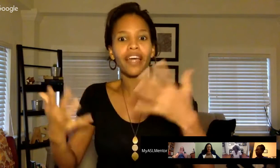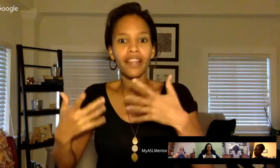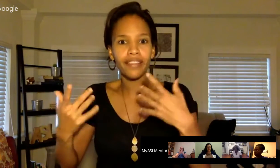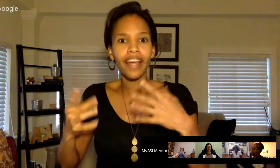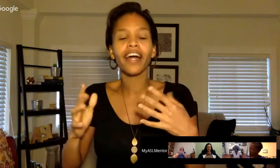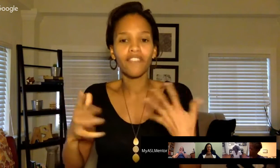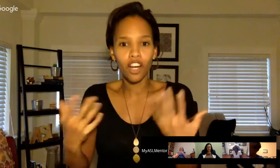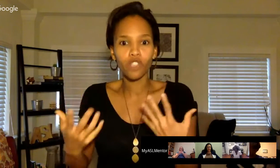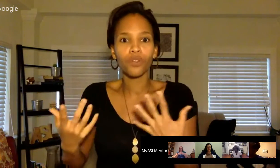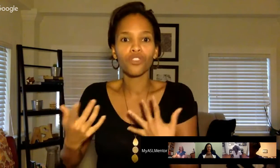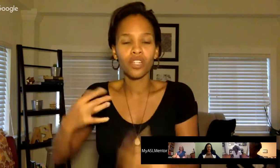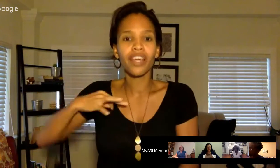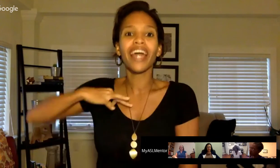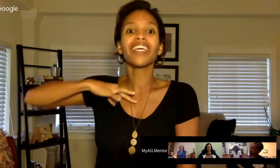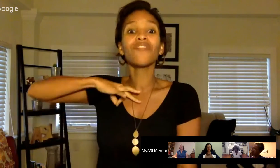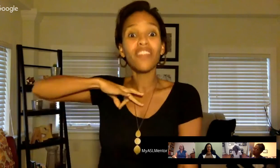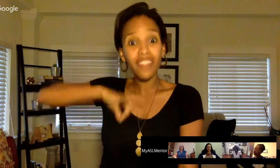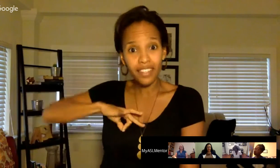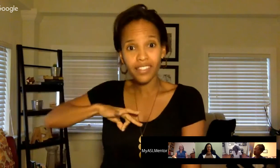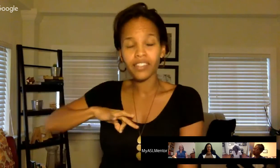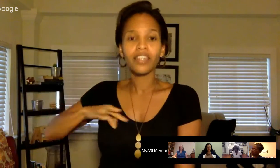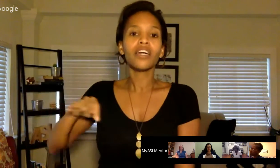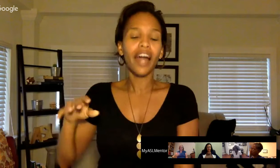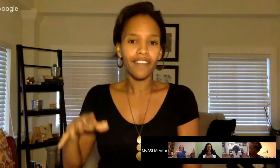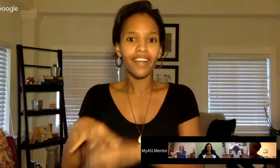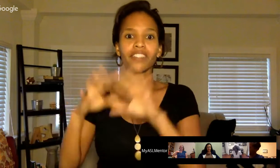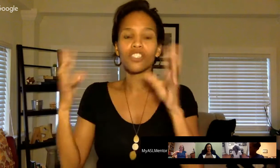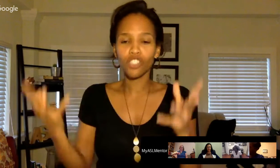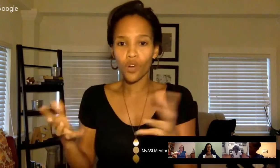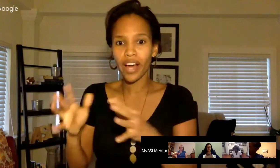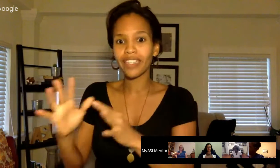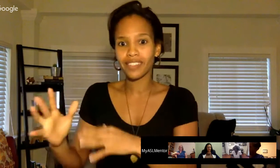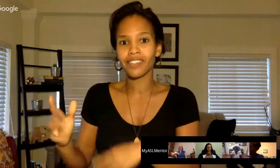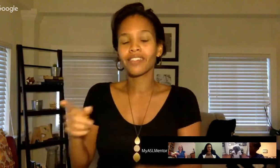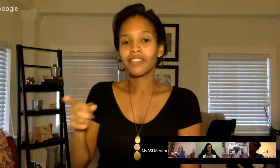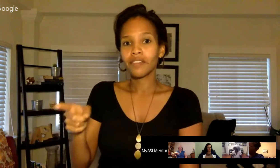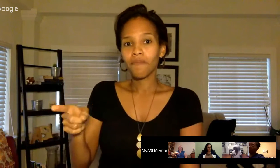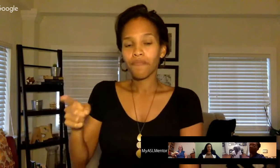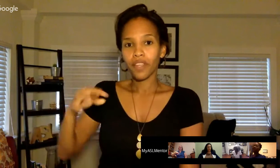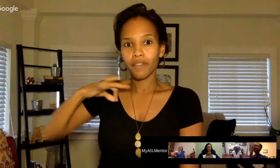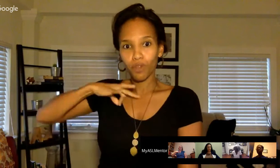Okay, we get it, that kind of contribution. And even this kind of lets us know that